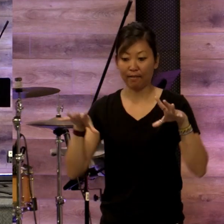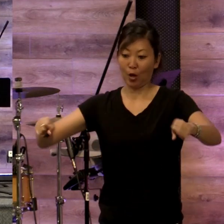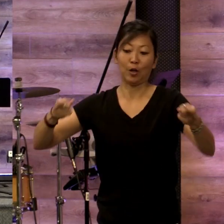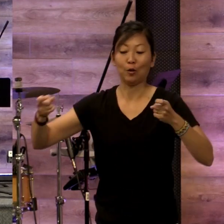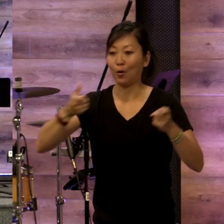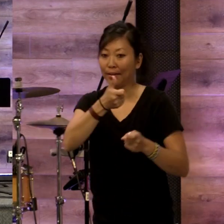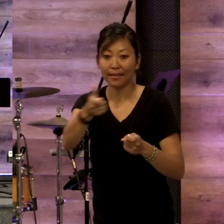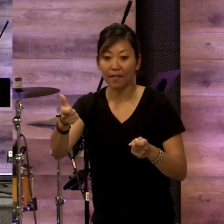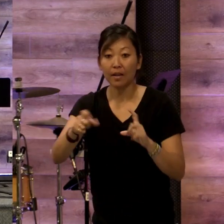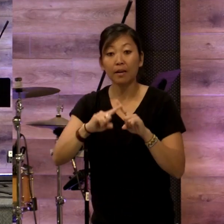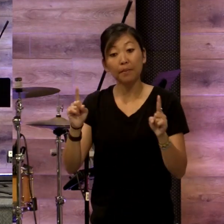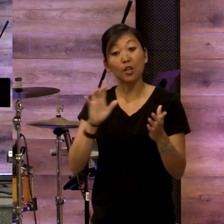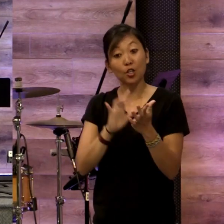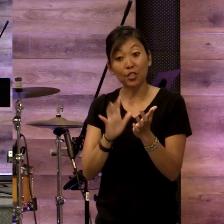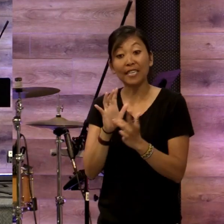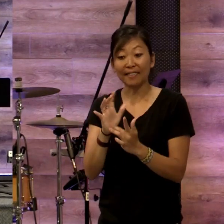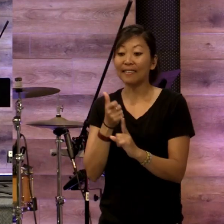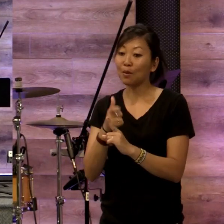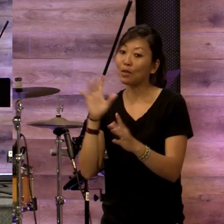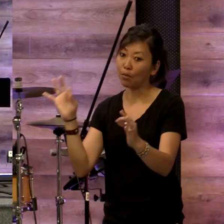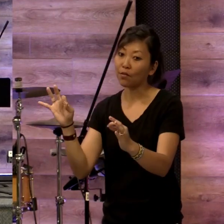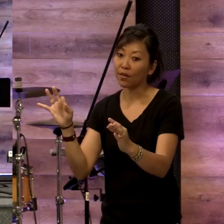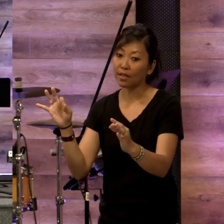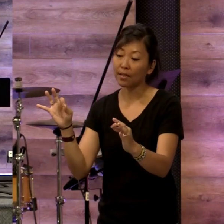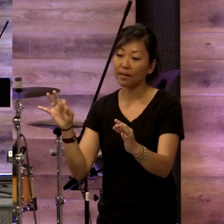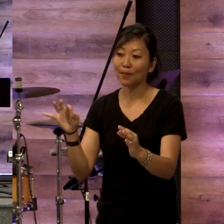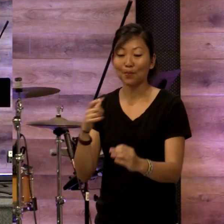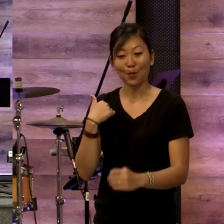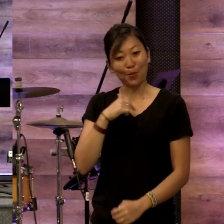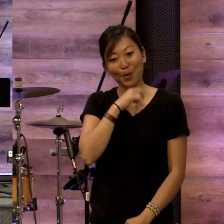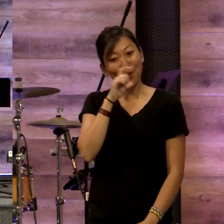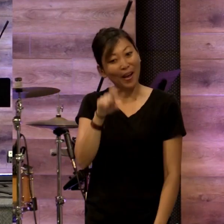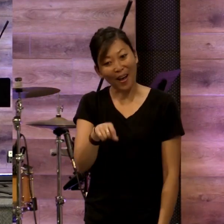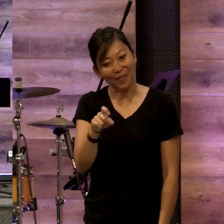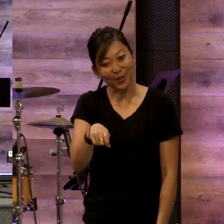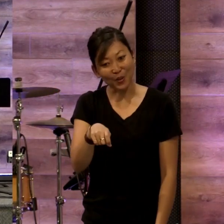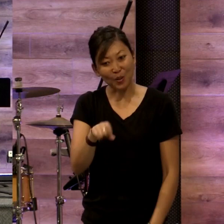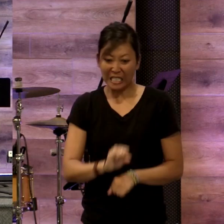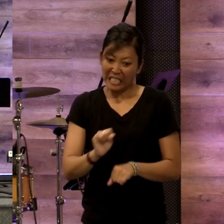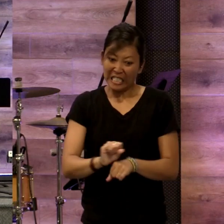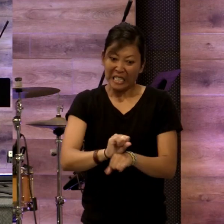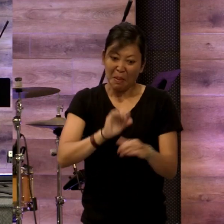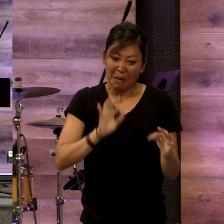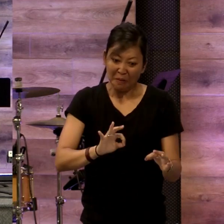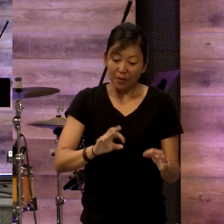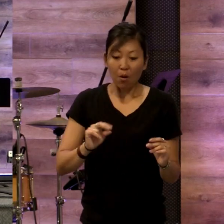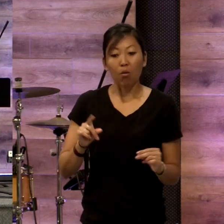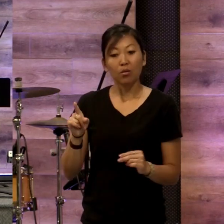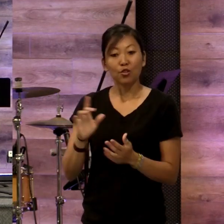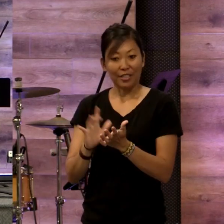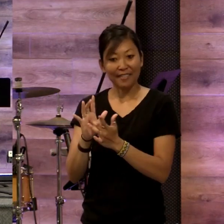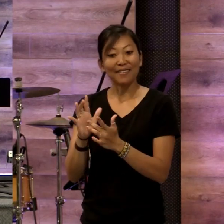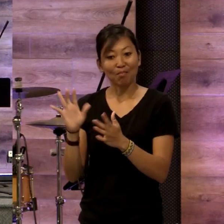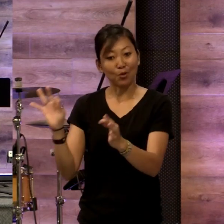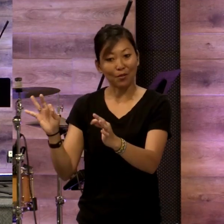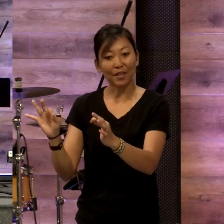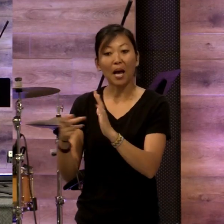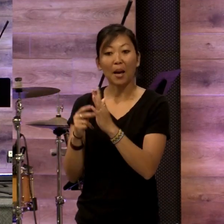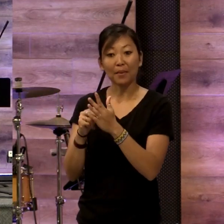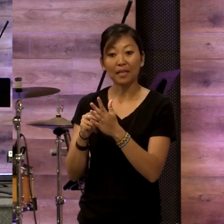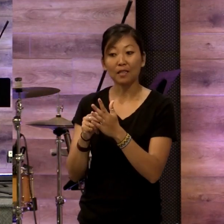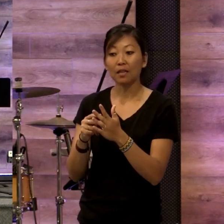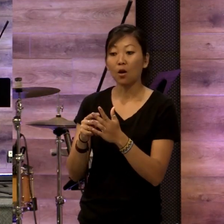But Jesus did it perfectly so that you don't have to. And the good news is that through faith in him, he did it for